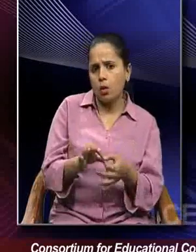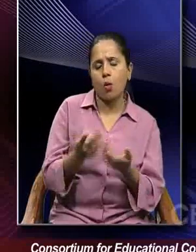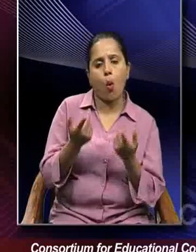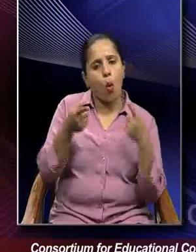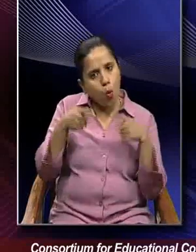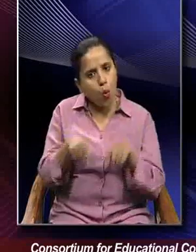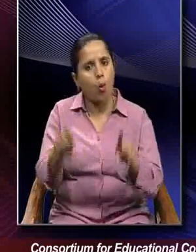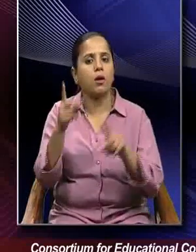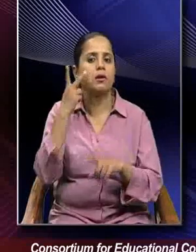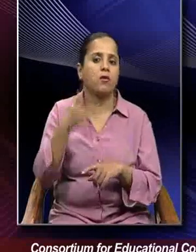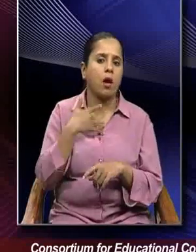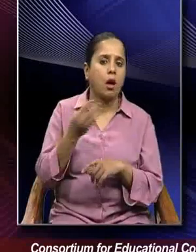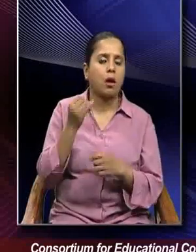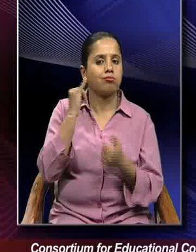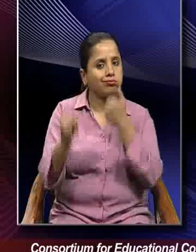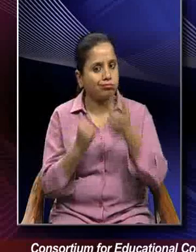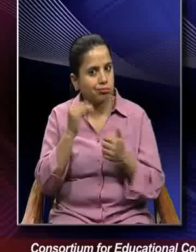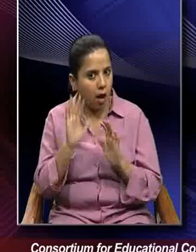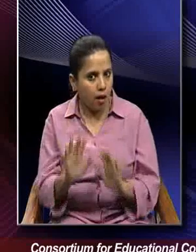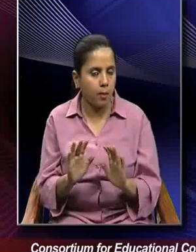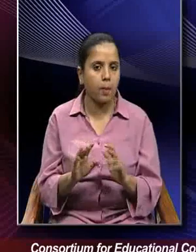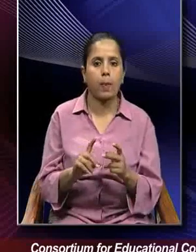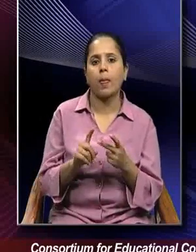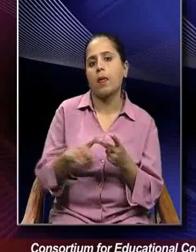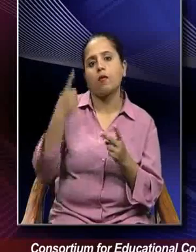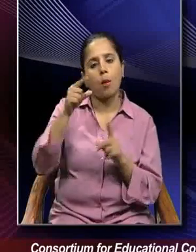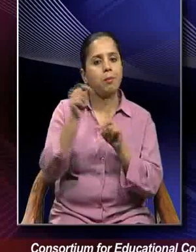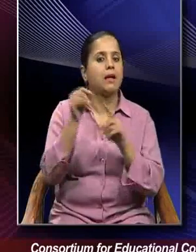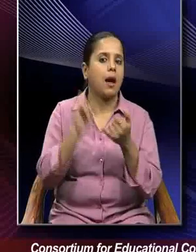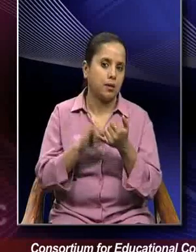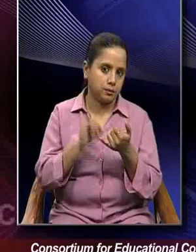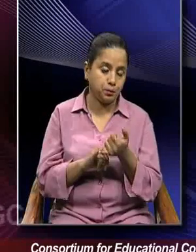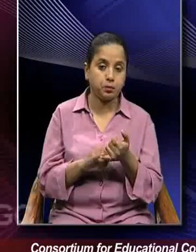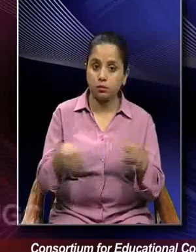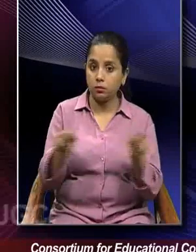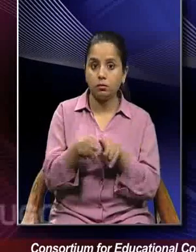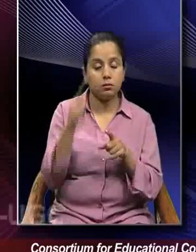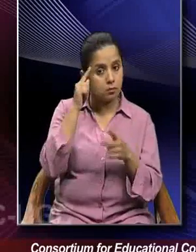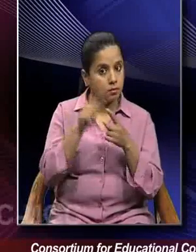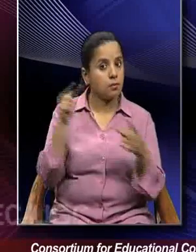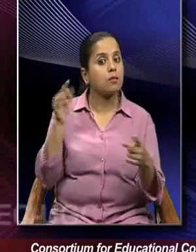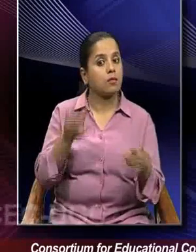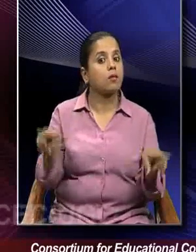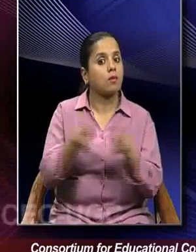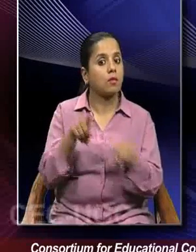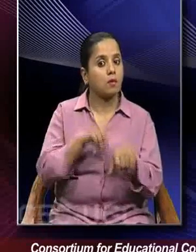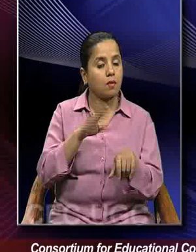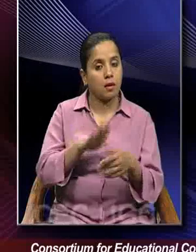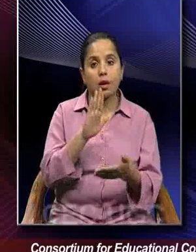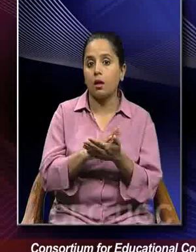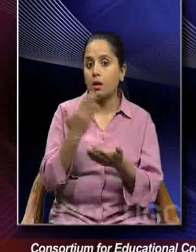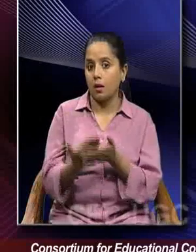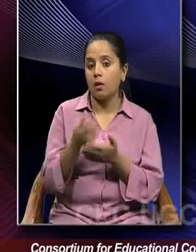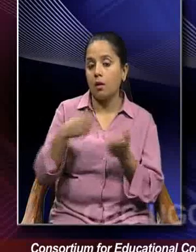own criticisms for PSS. But it also disagrees at the same time with